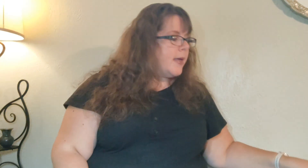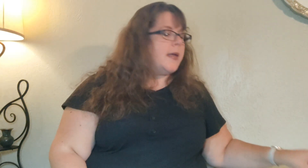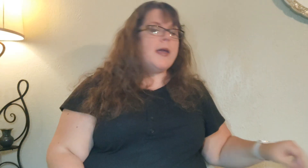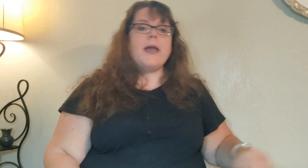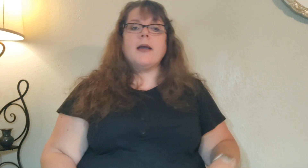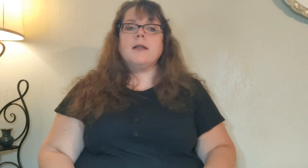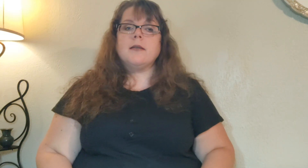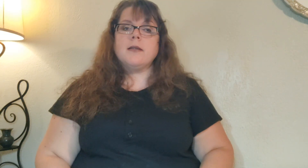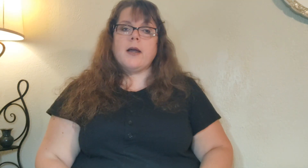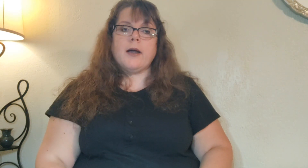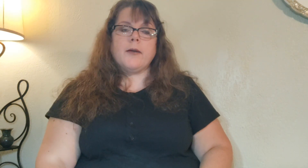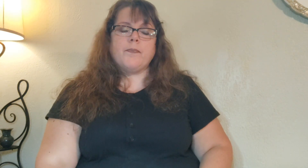And